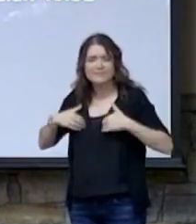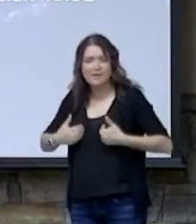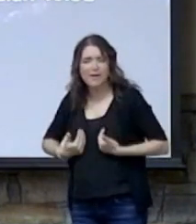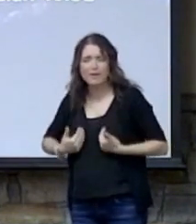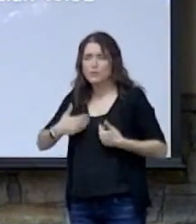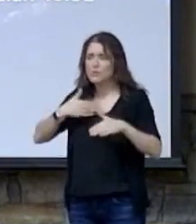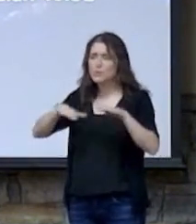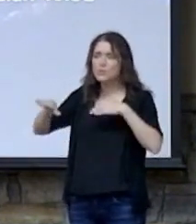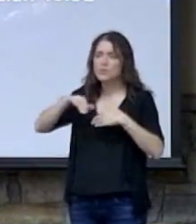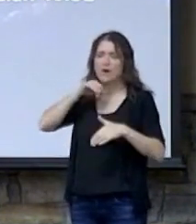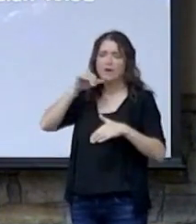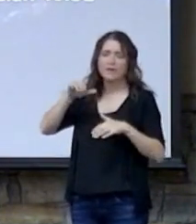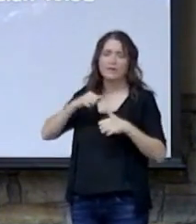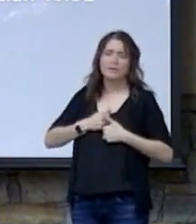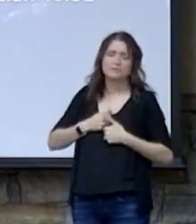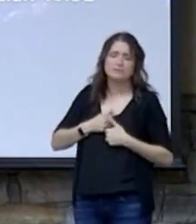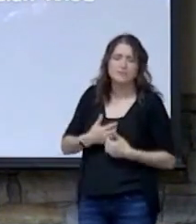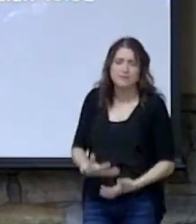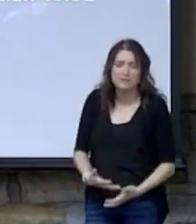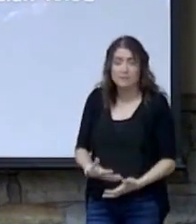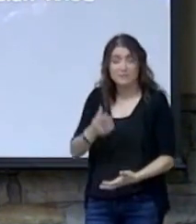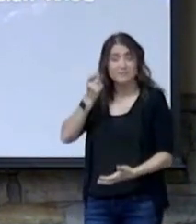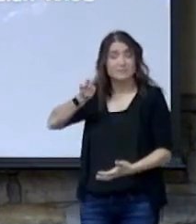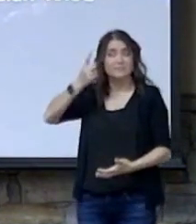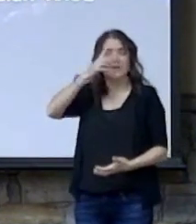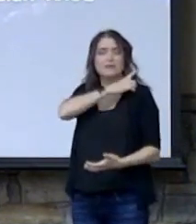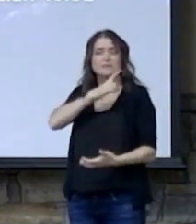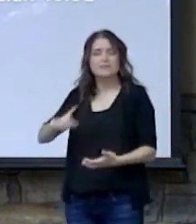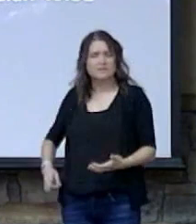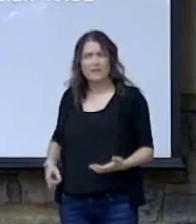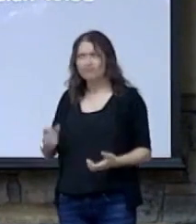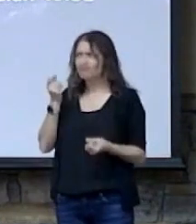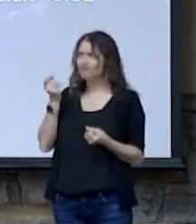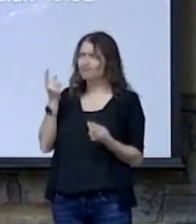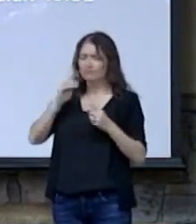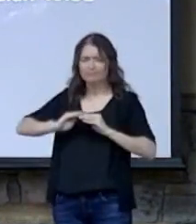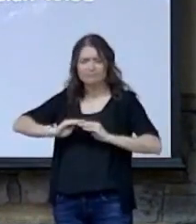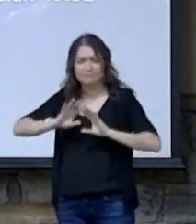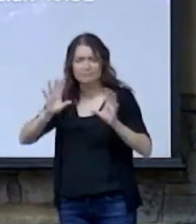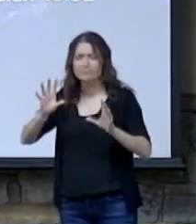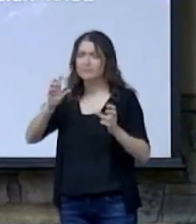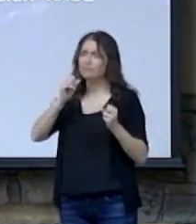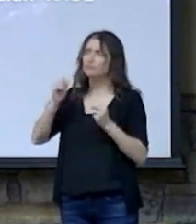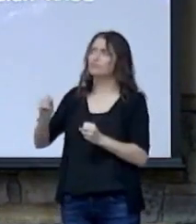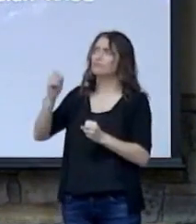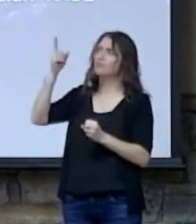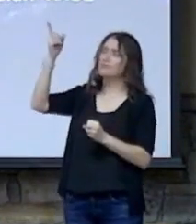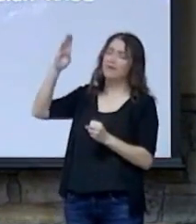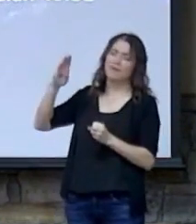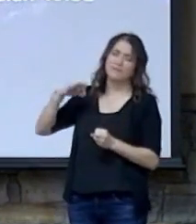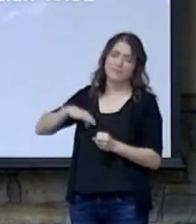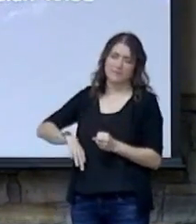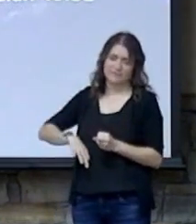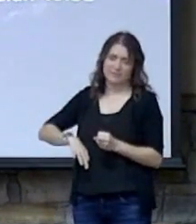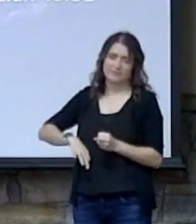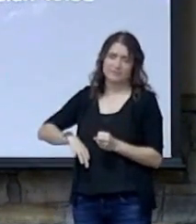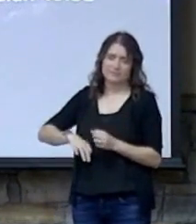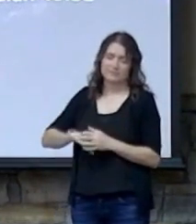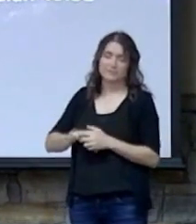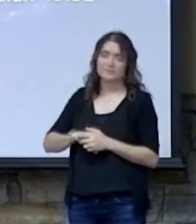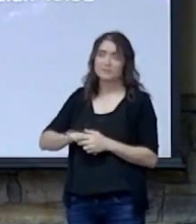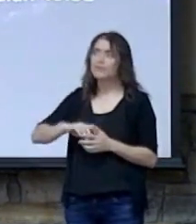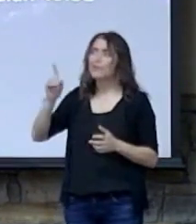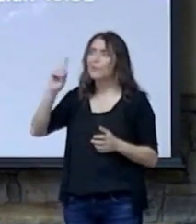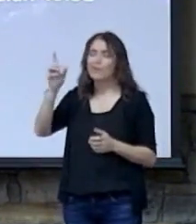faint. You see, David understood the strength that came from God's benefits. Where